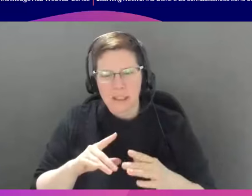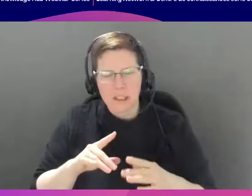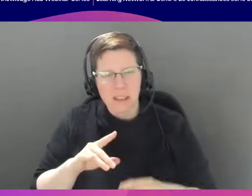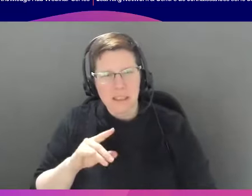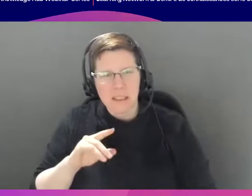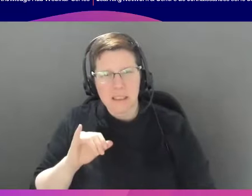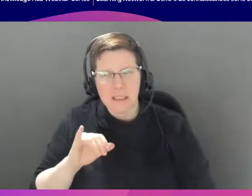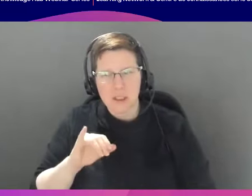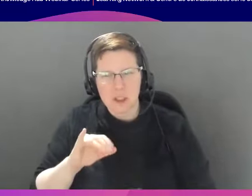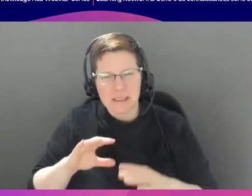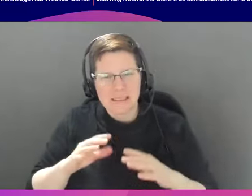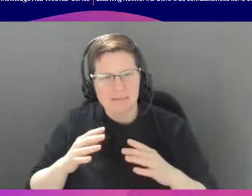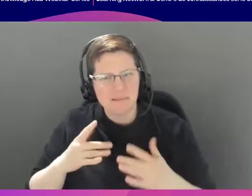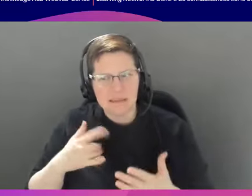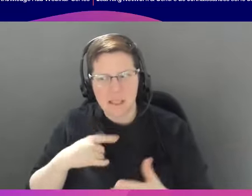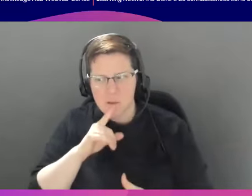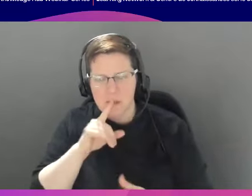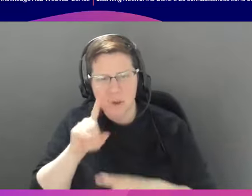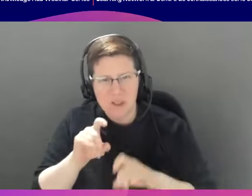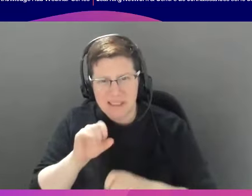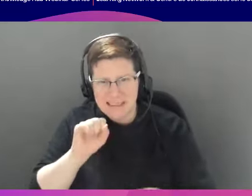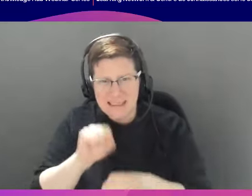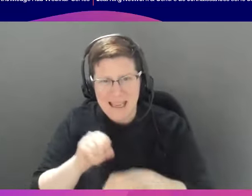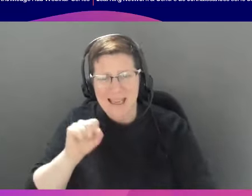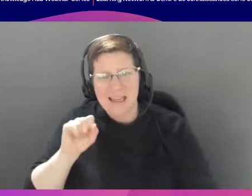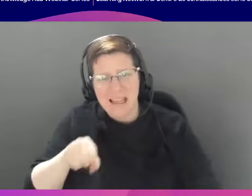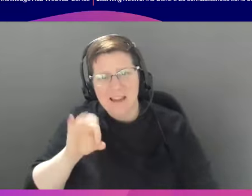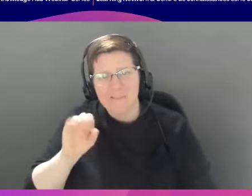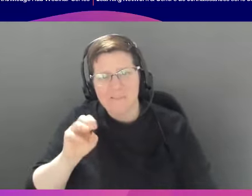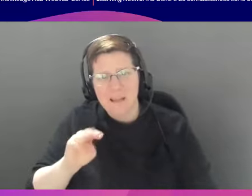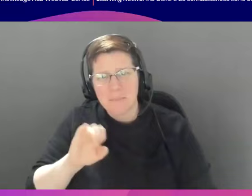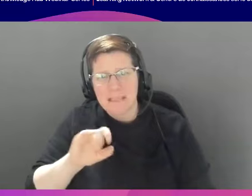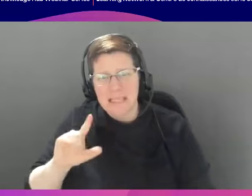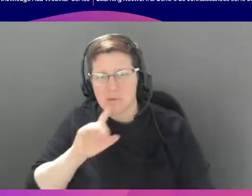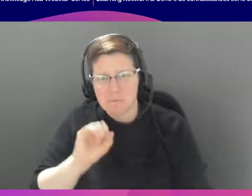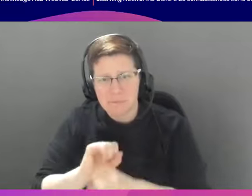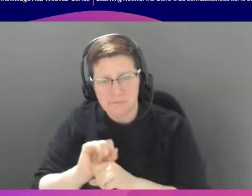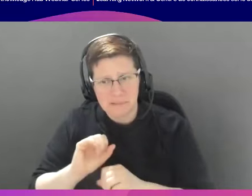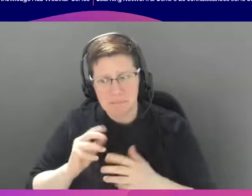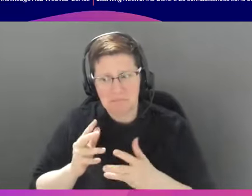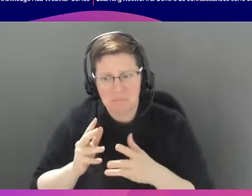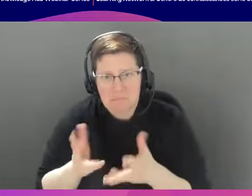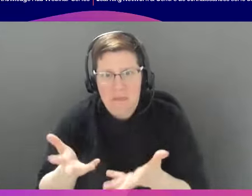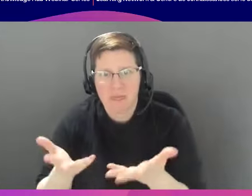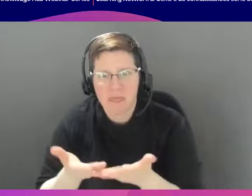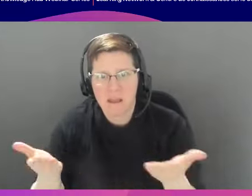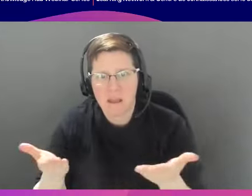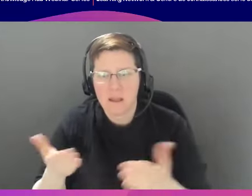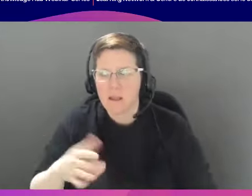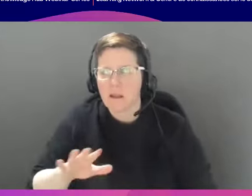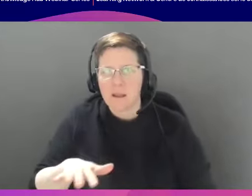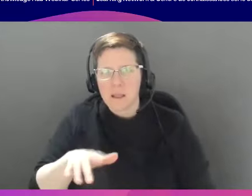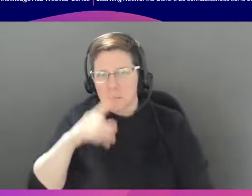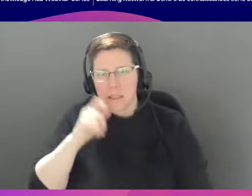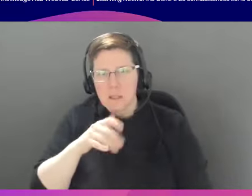can even exist. So I think a lot of the core ideas around incels is that like women are the ones